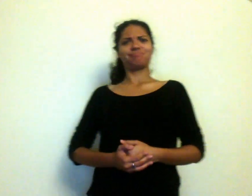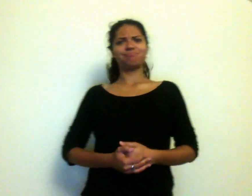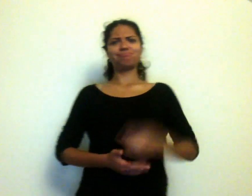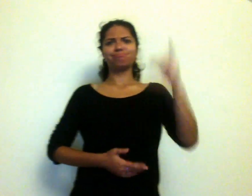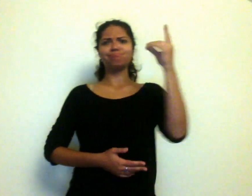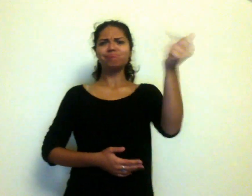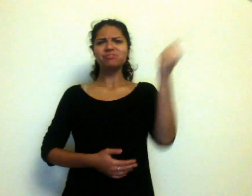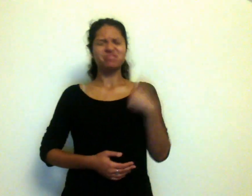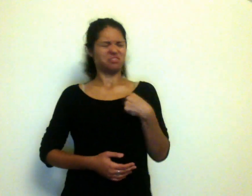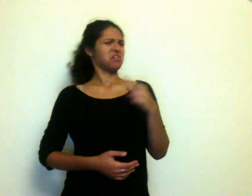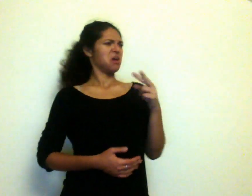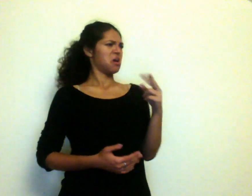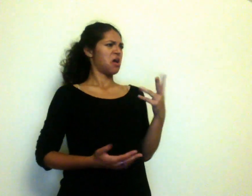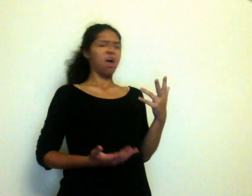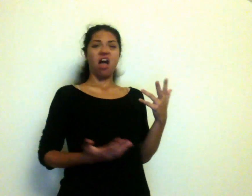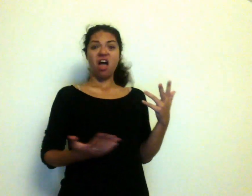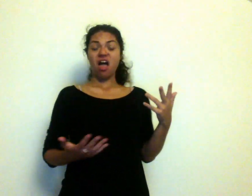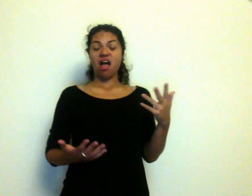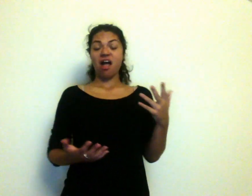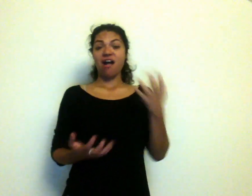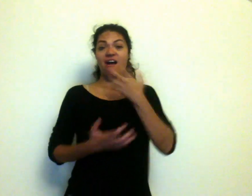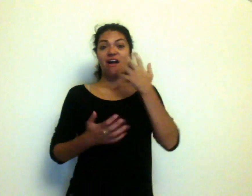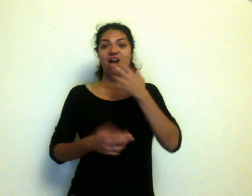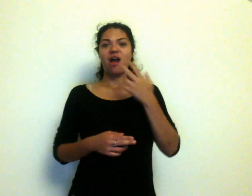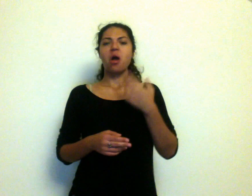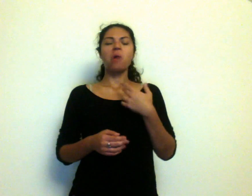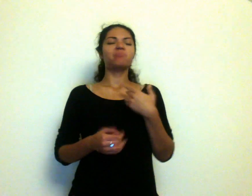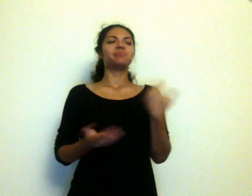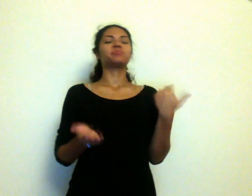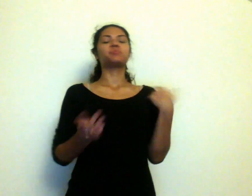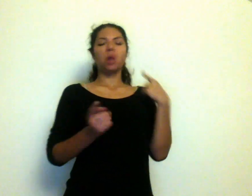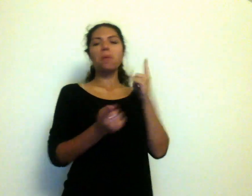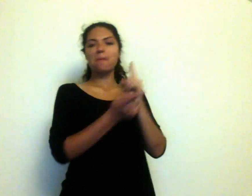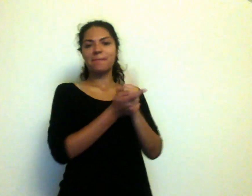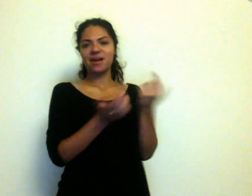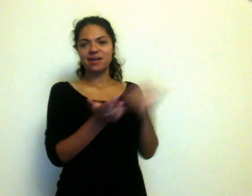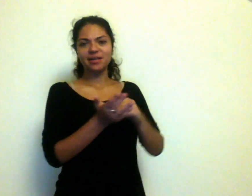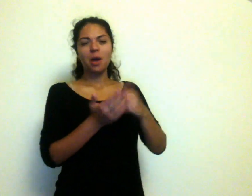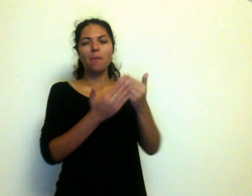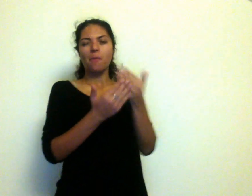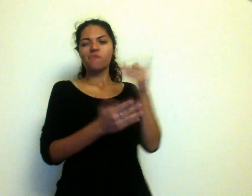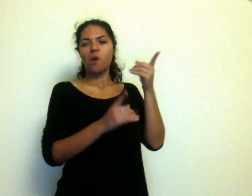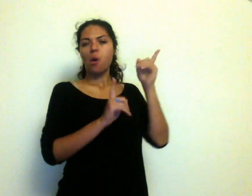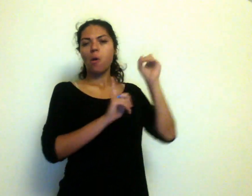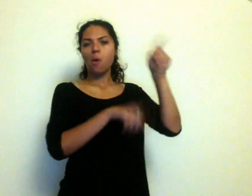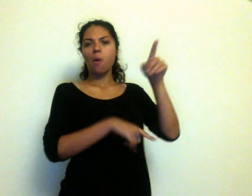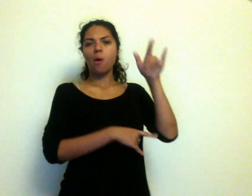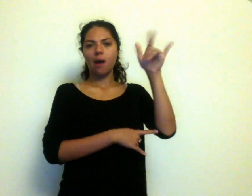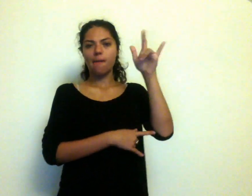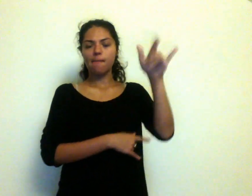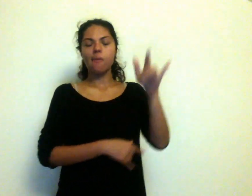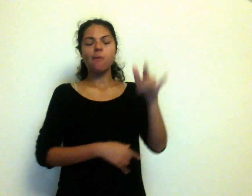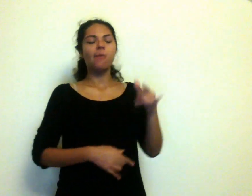When I was there again, shortly thereafter, he dropped me off at the airport, and he and my aunt put their arms around